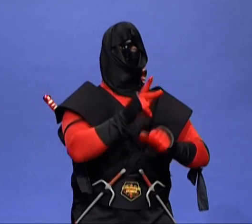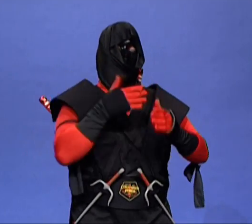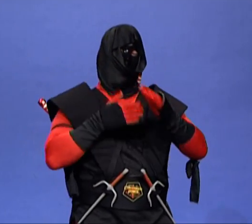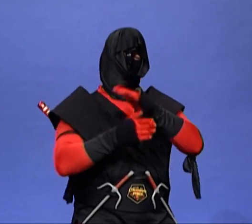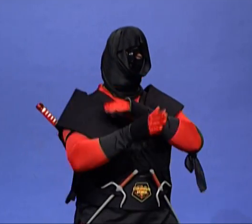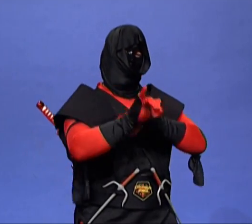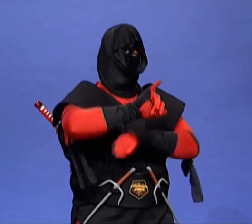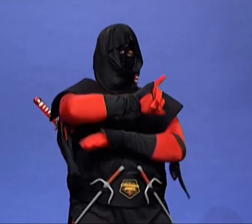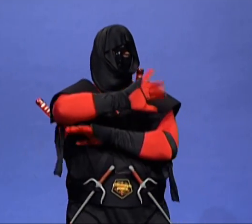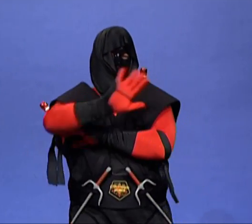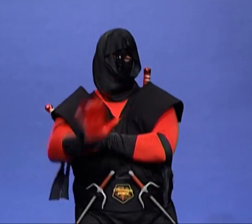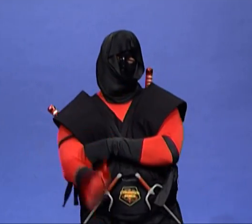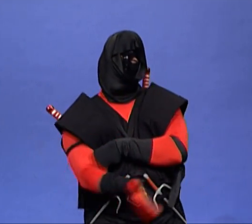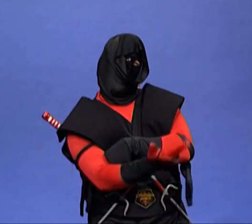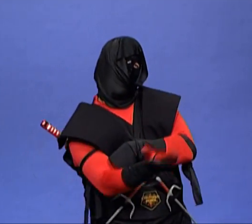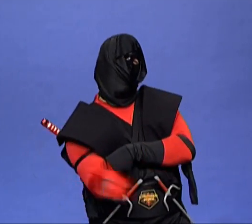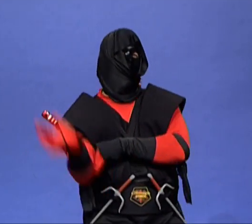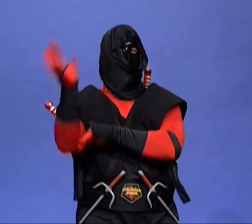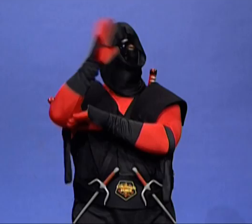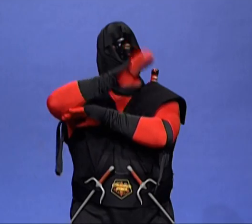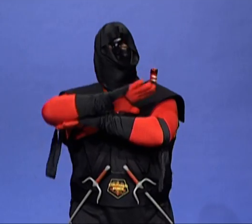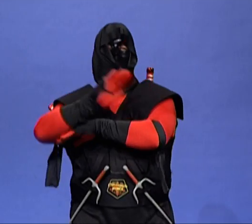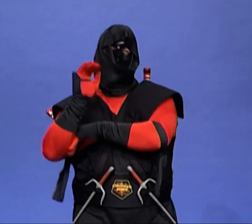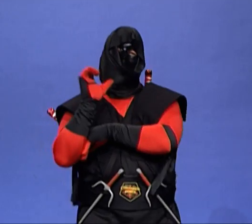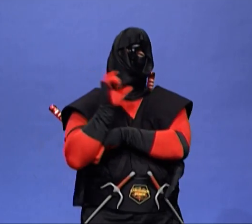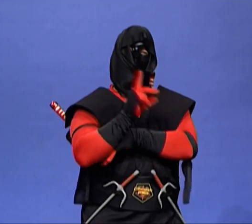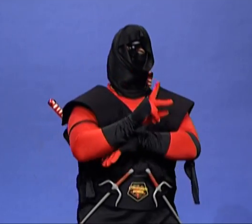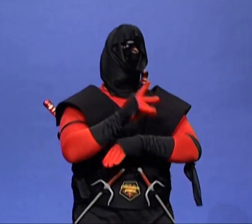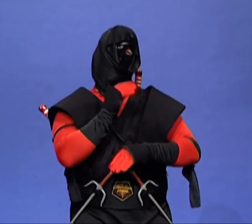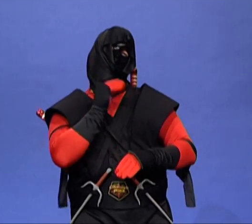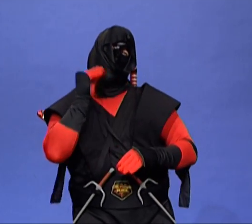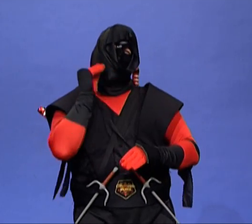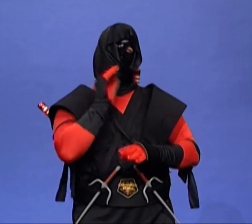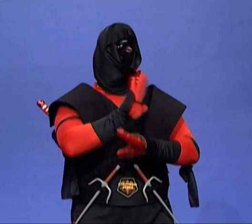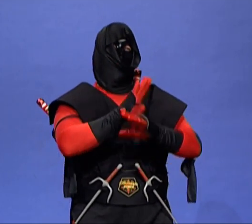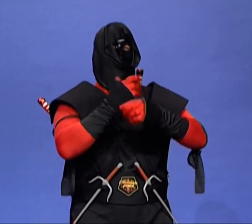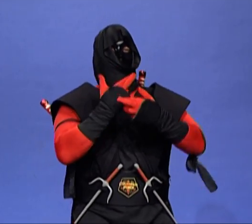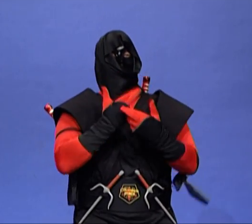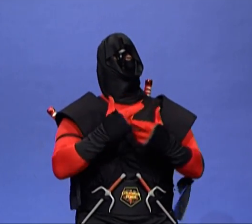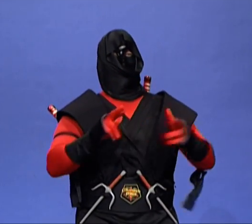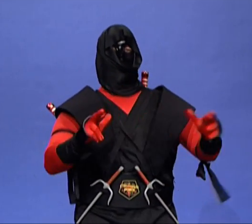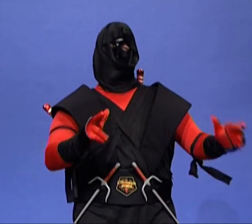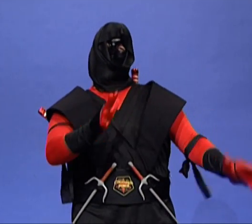And into the night of his very own room where he found his supper waiting for him.